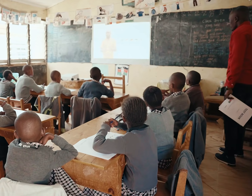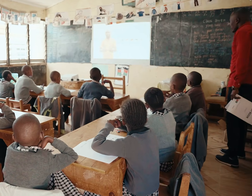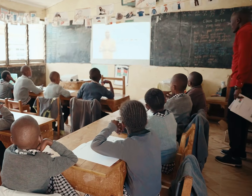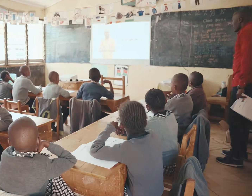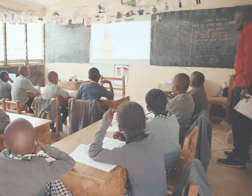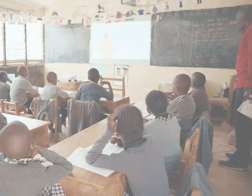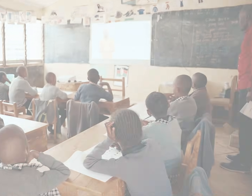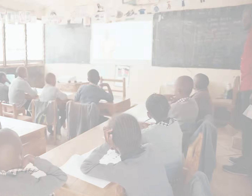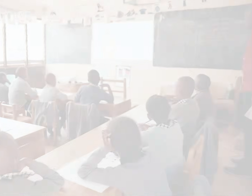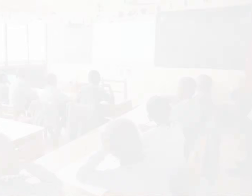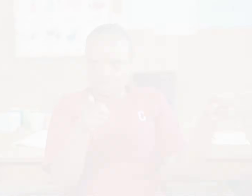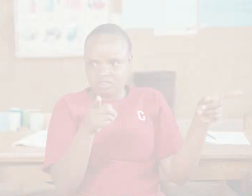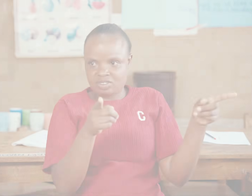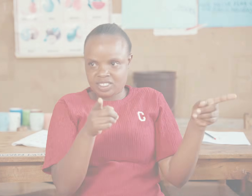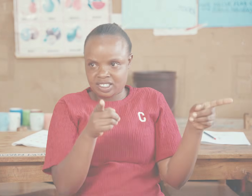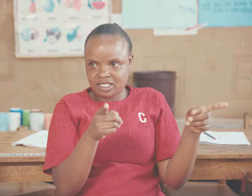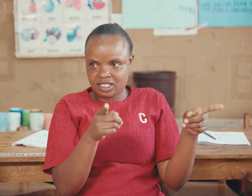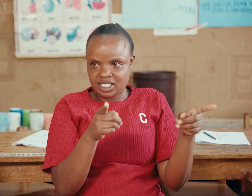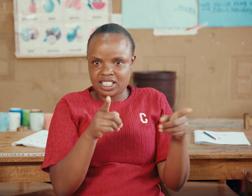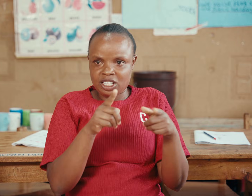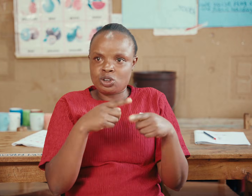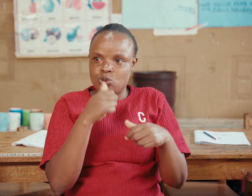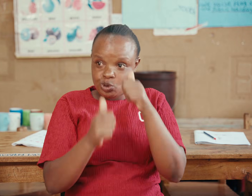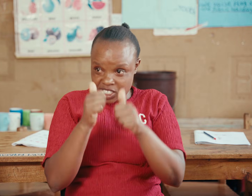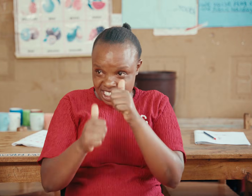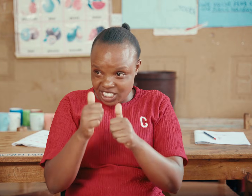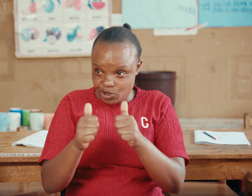now we can see we have the videos,